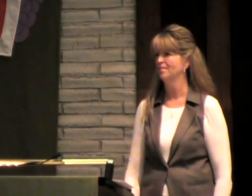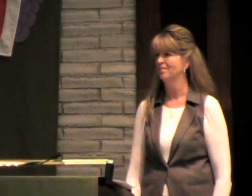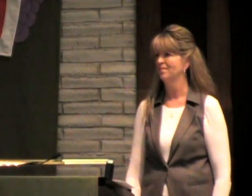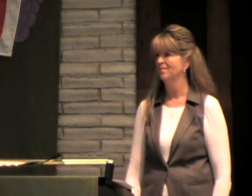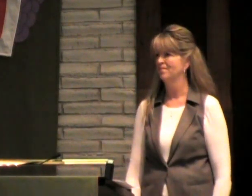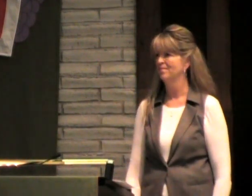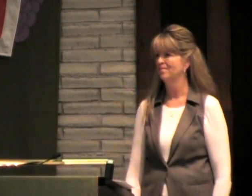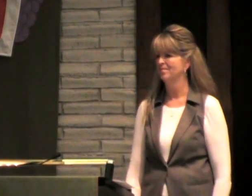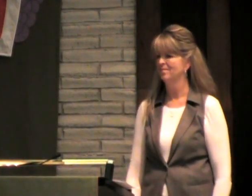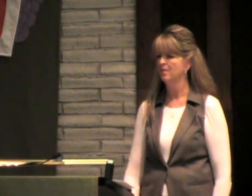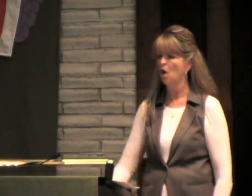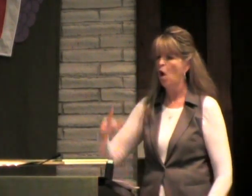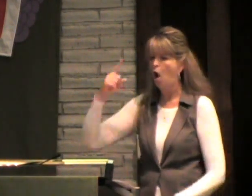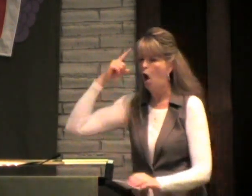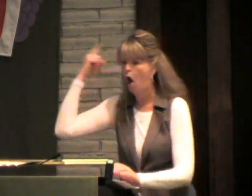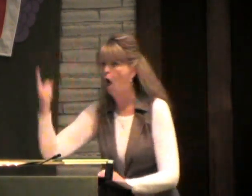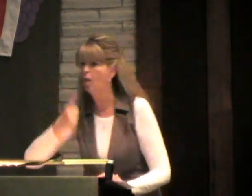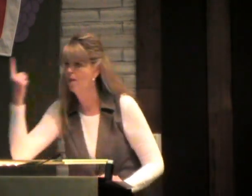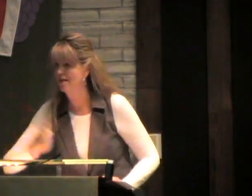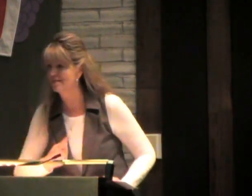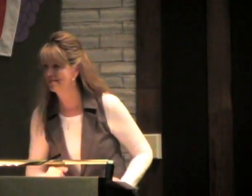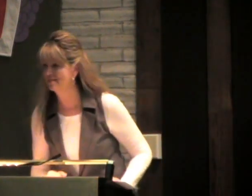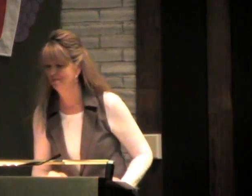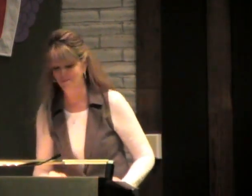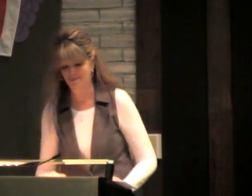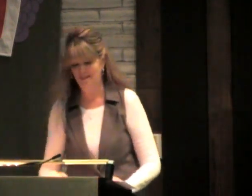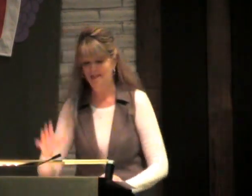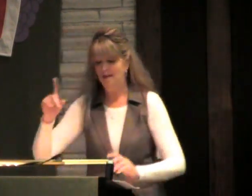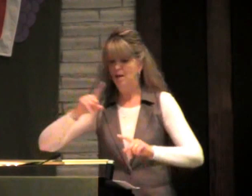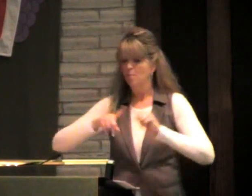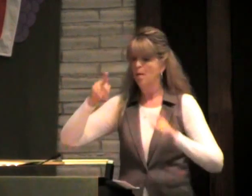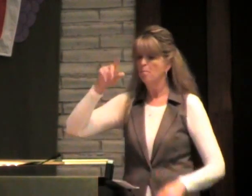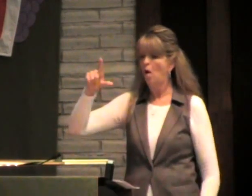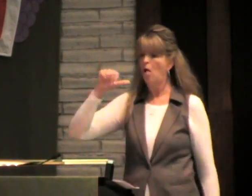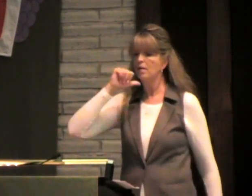God is always with me, always."